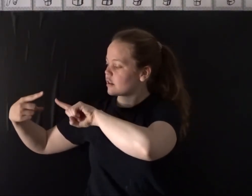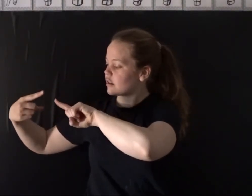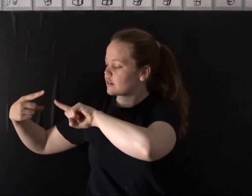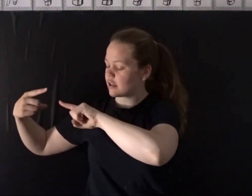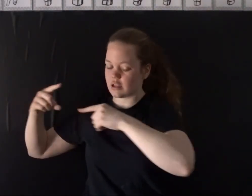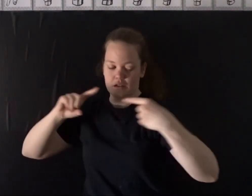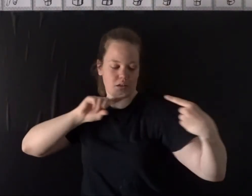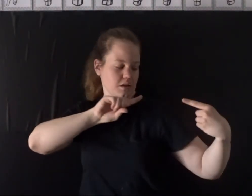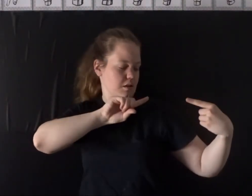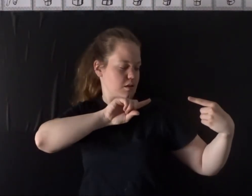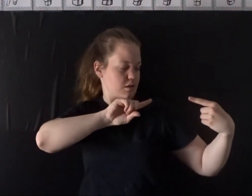Like that.